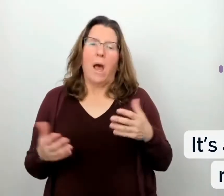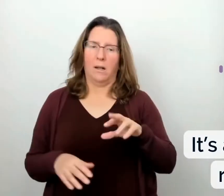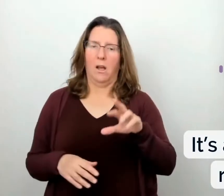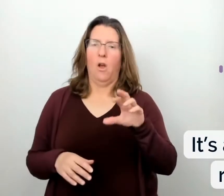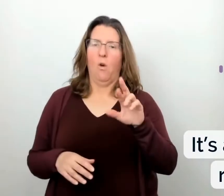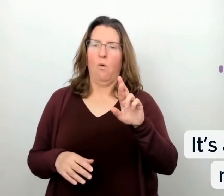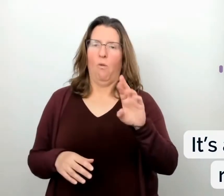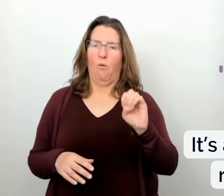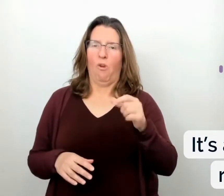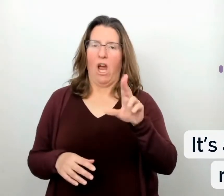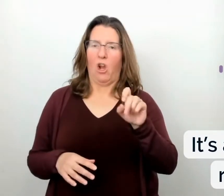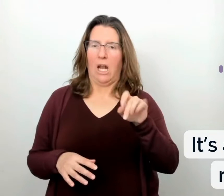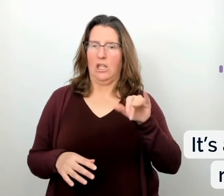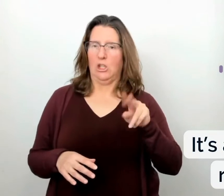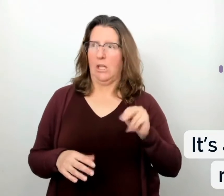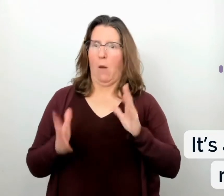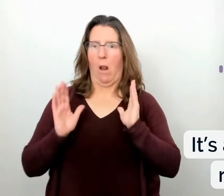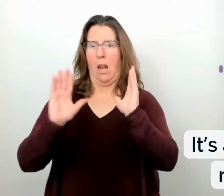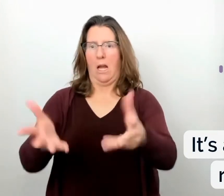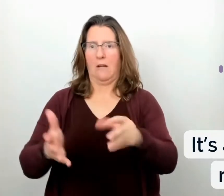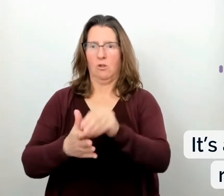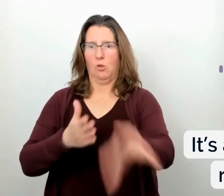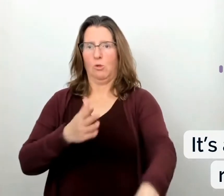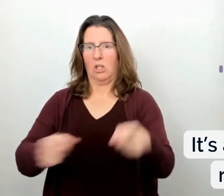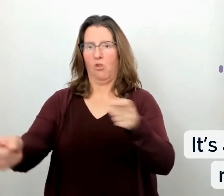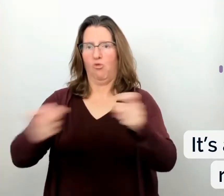In the old days, students were just left to their own devices.